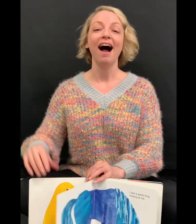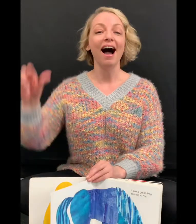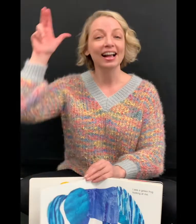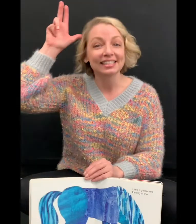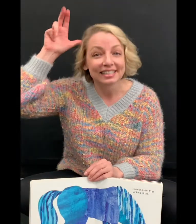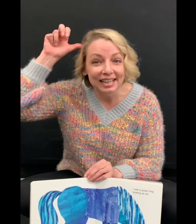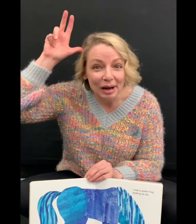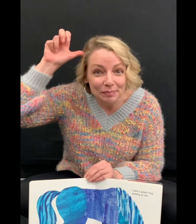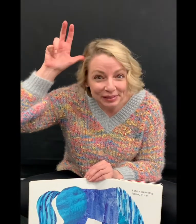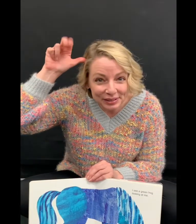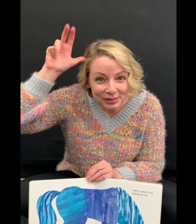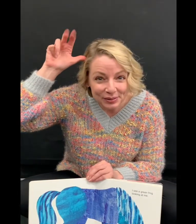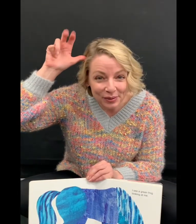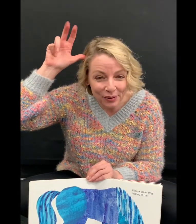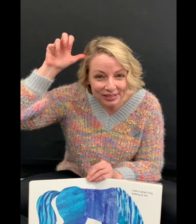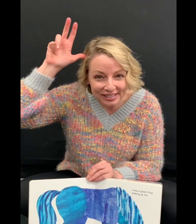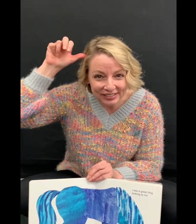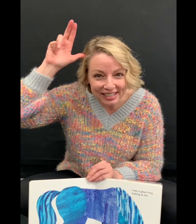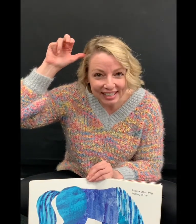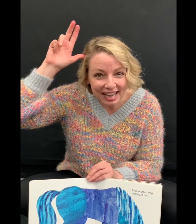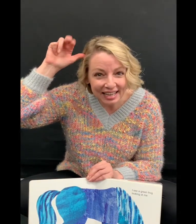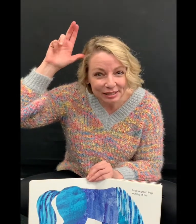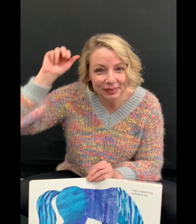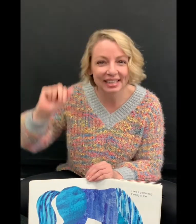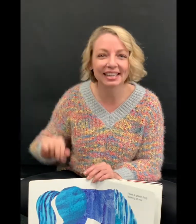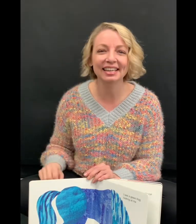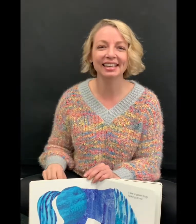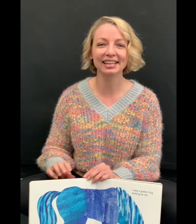I see a blue horse looking at me.